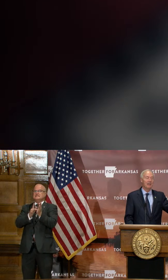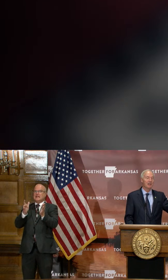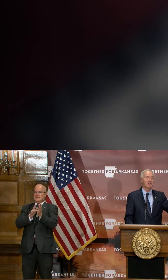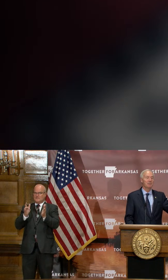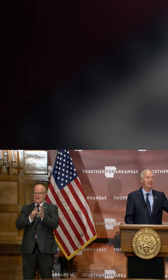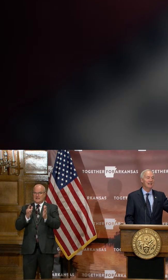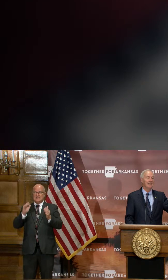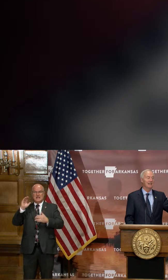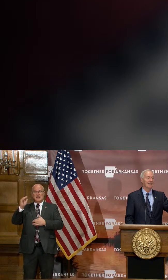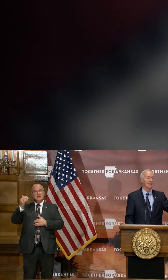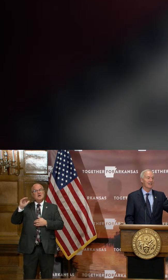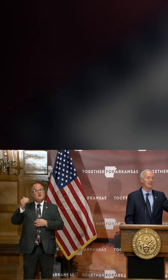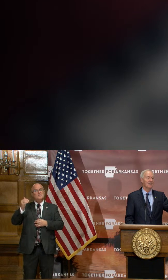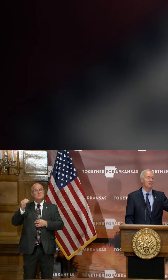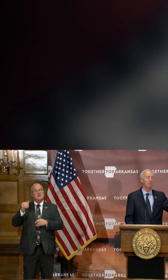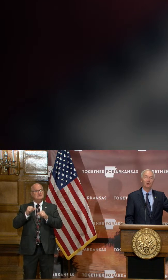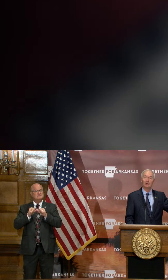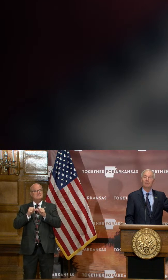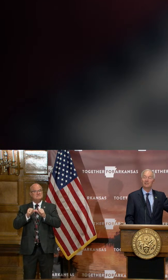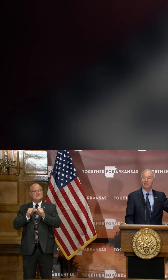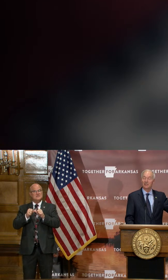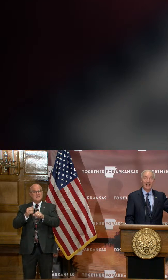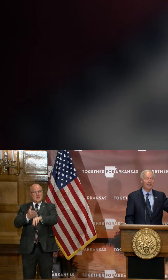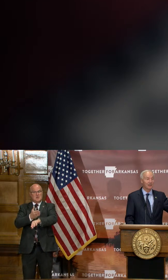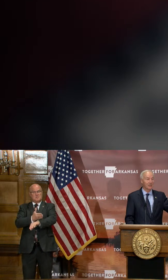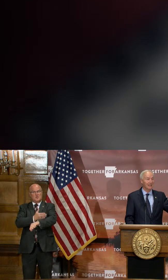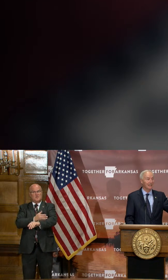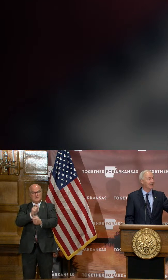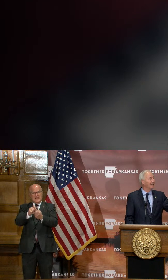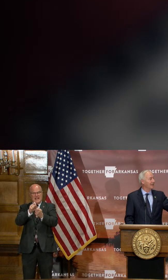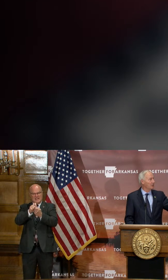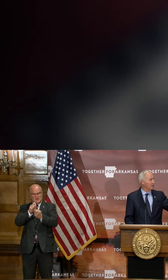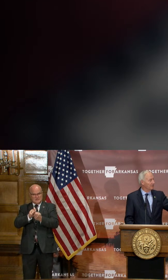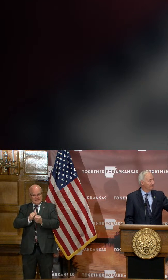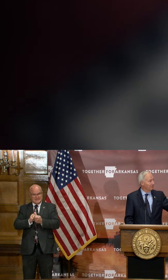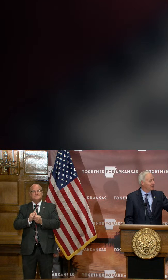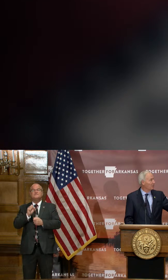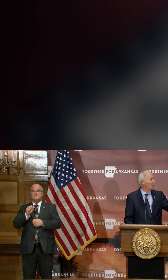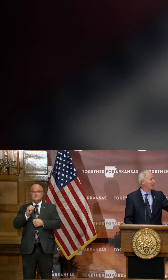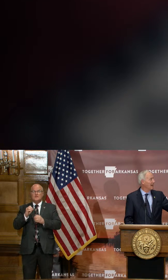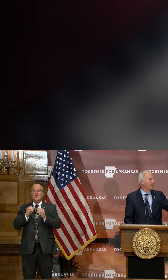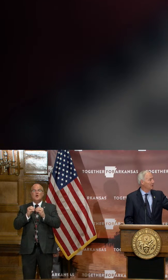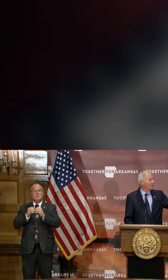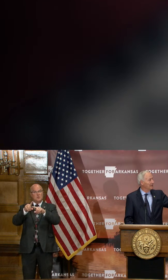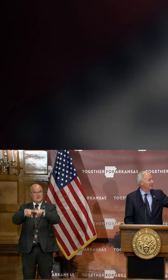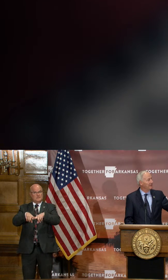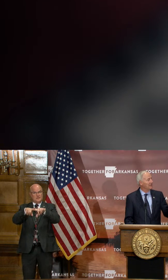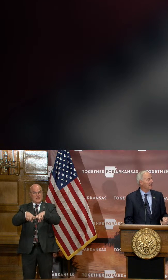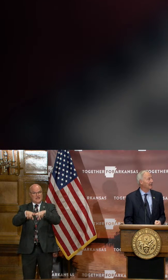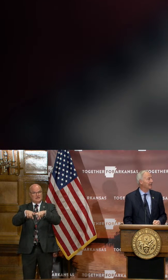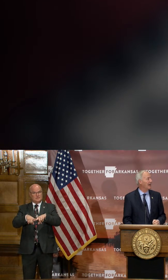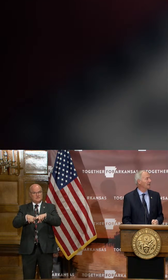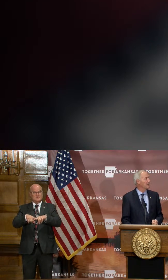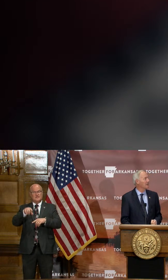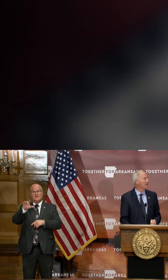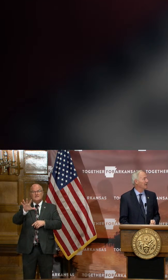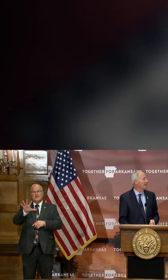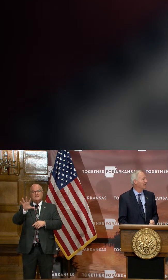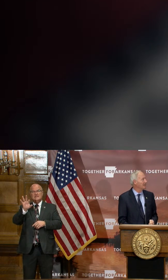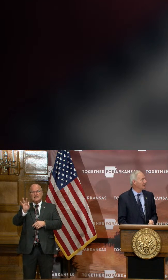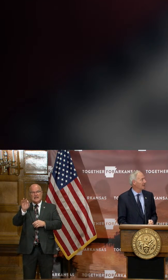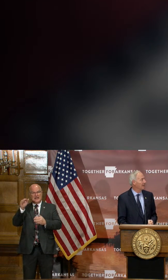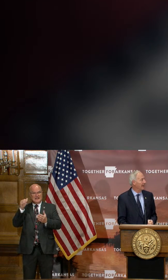It appears to be continued improvements in its accuracy, so it's much more reliable,